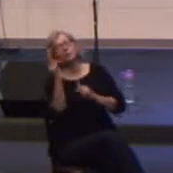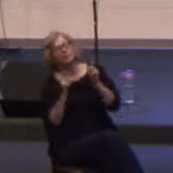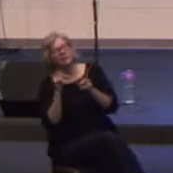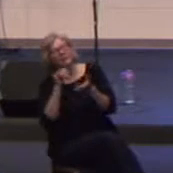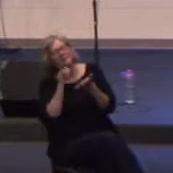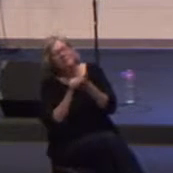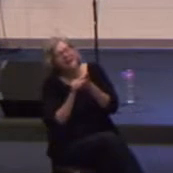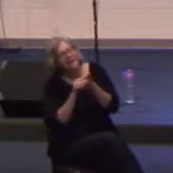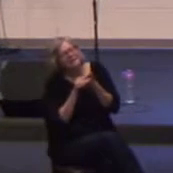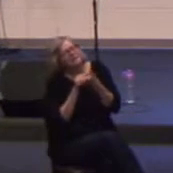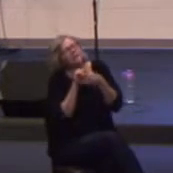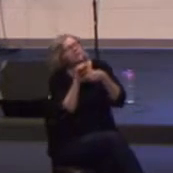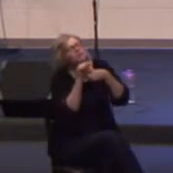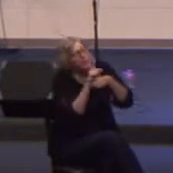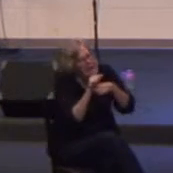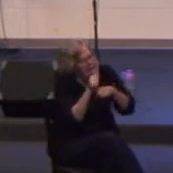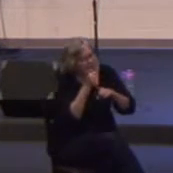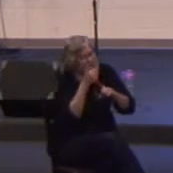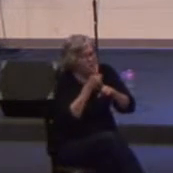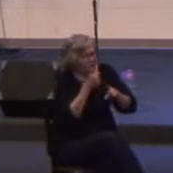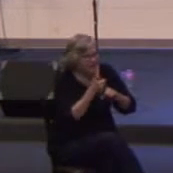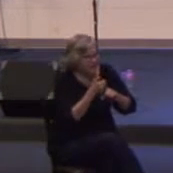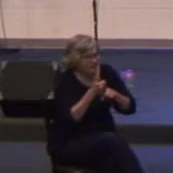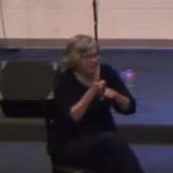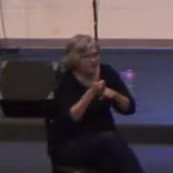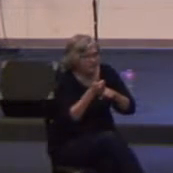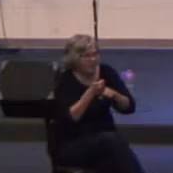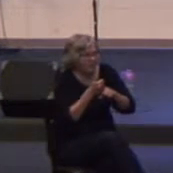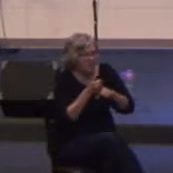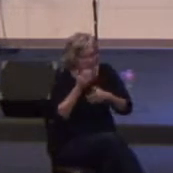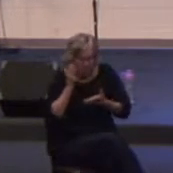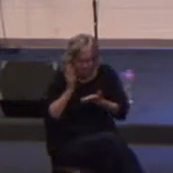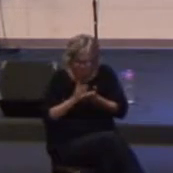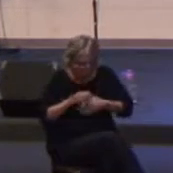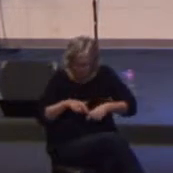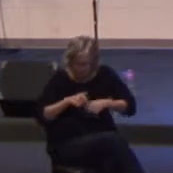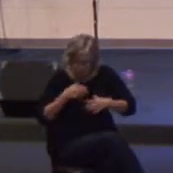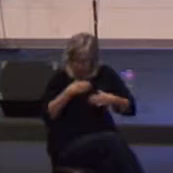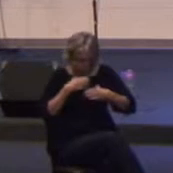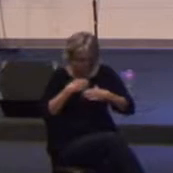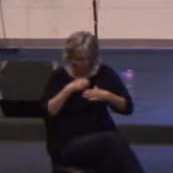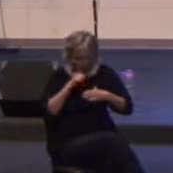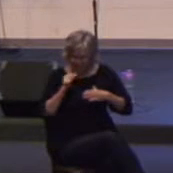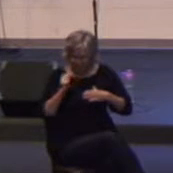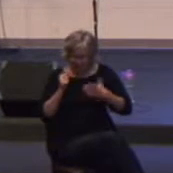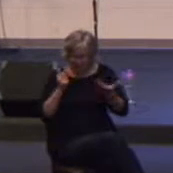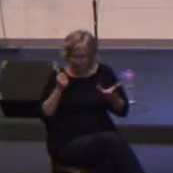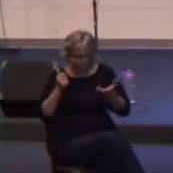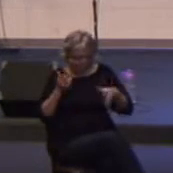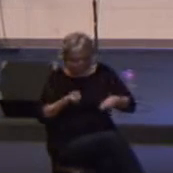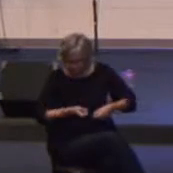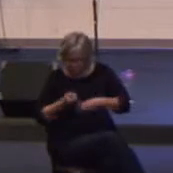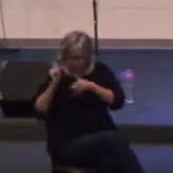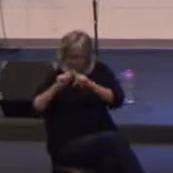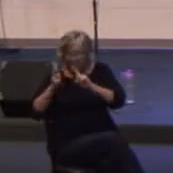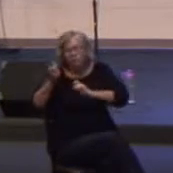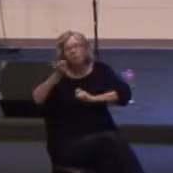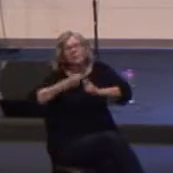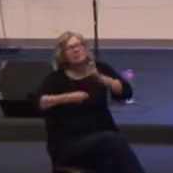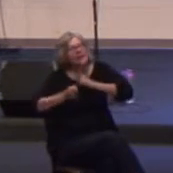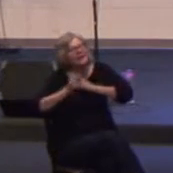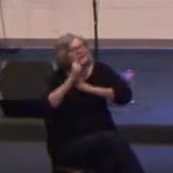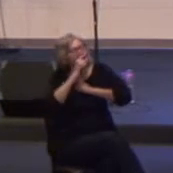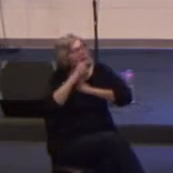to train yourself to turn away from the grumbling, to not just uproot, but replace the false gods in our